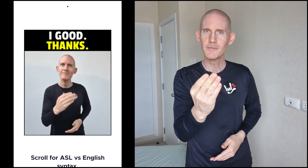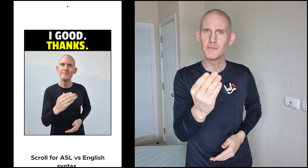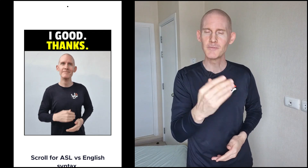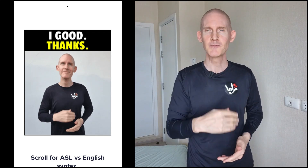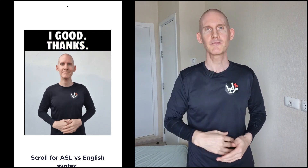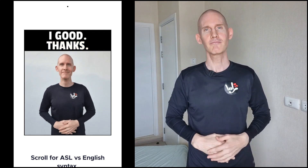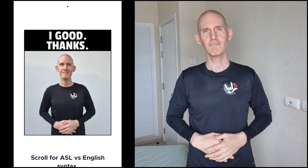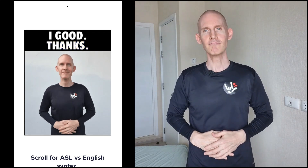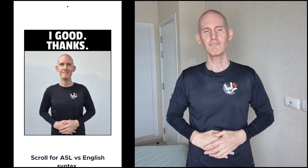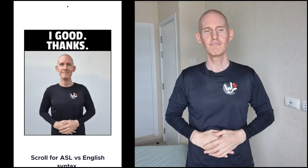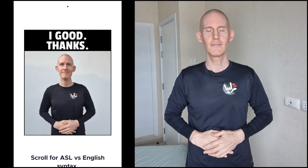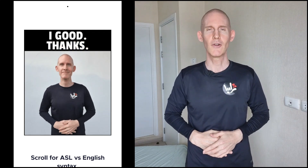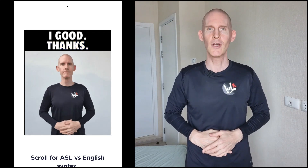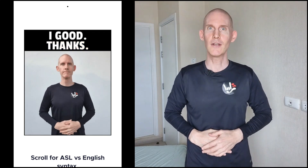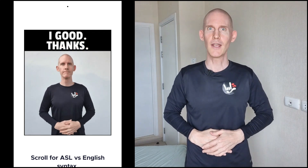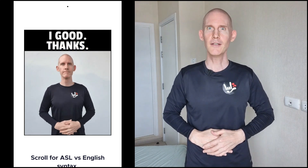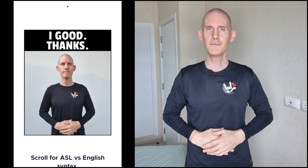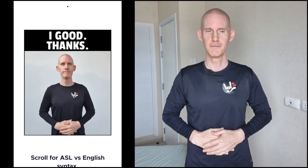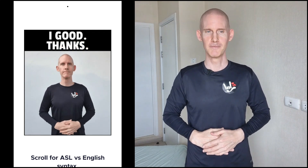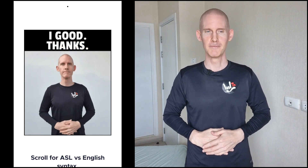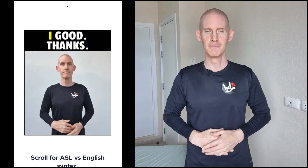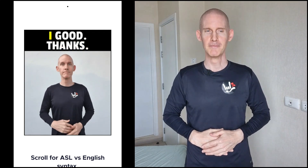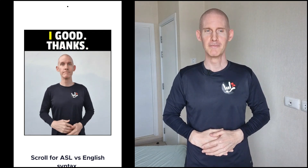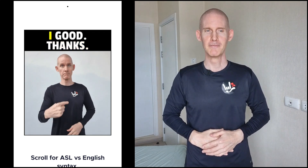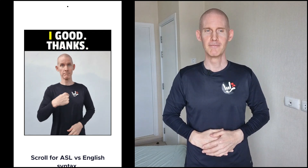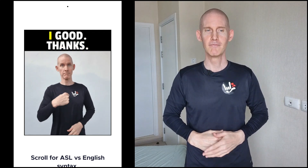thanks. All right, again.